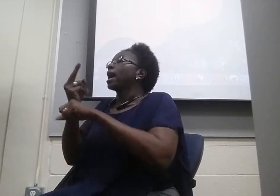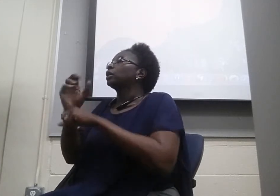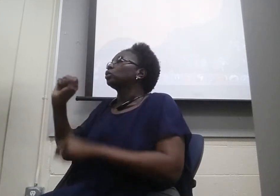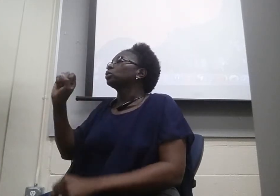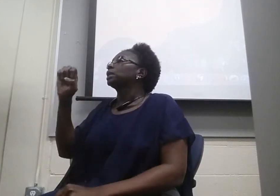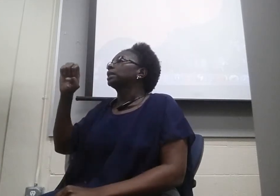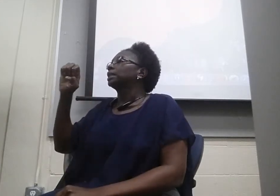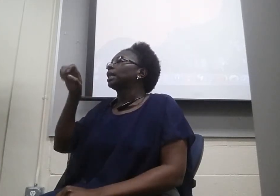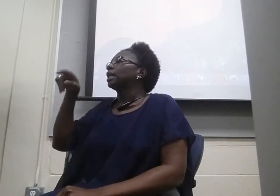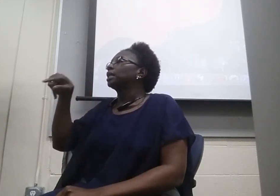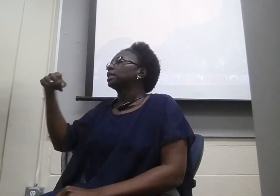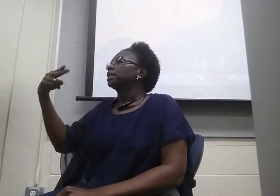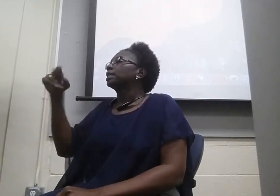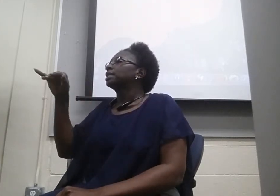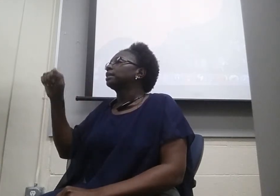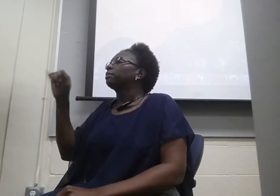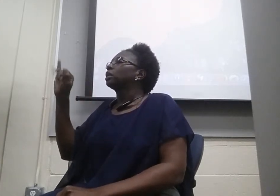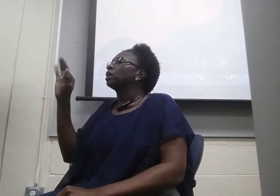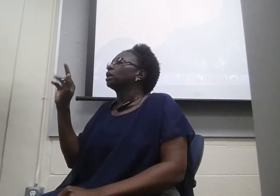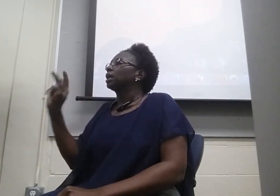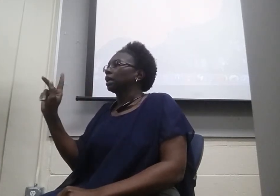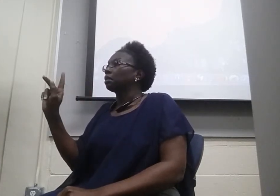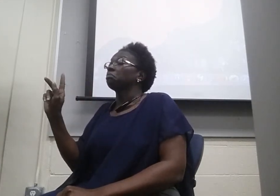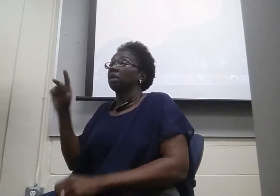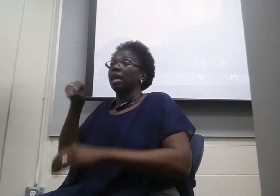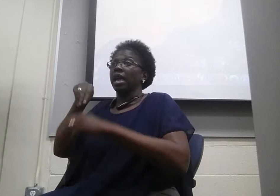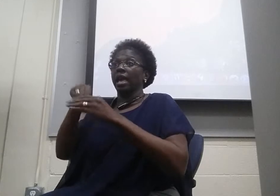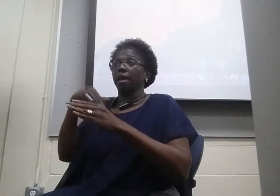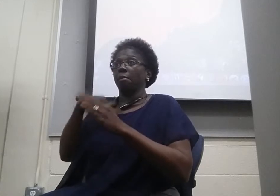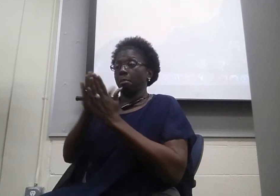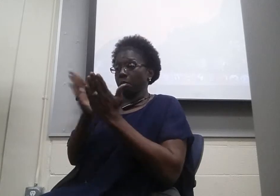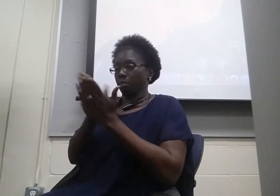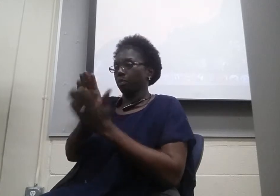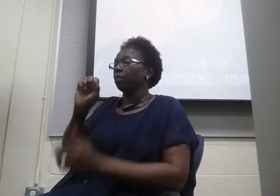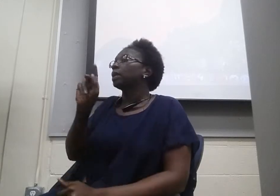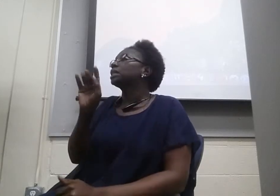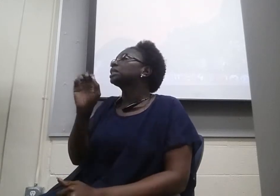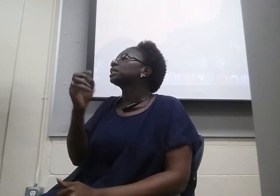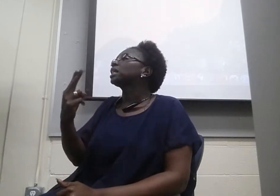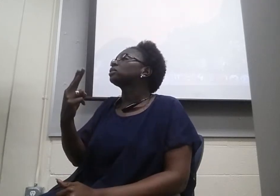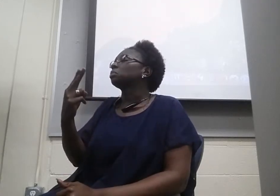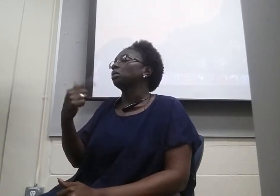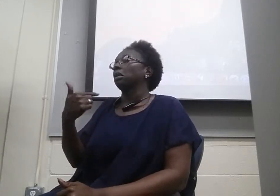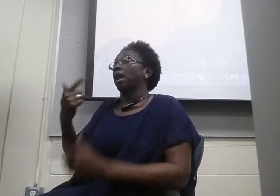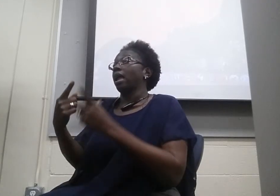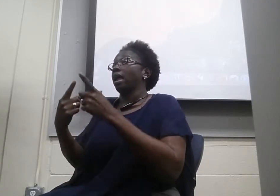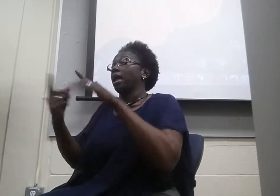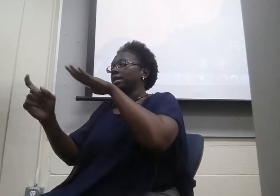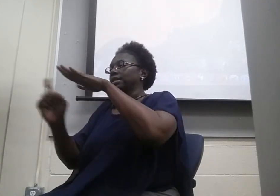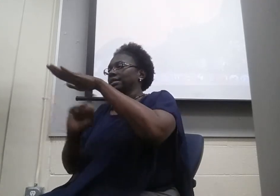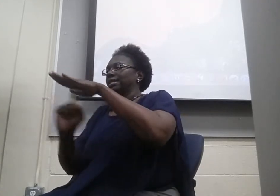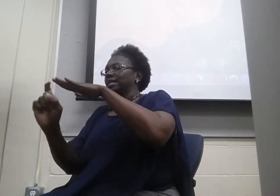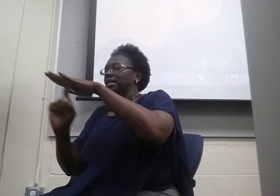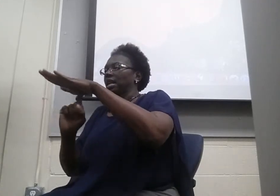I scan that in, and then because I was very happy with that, well, I scanned it in, and then I printed it out onto